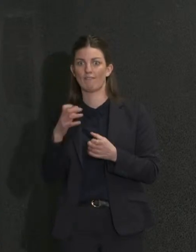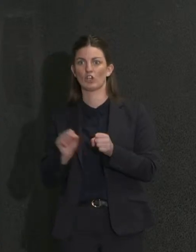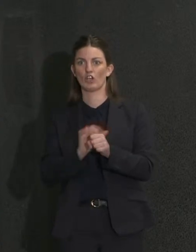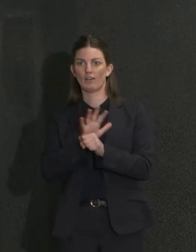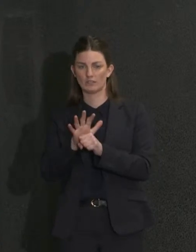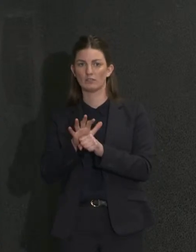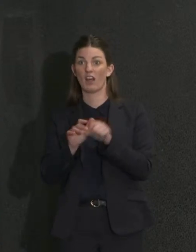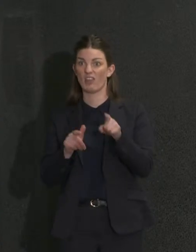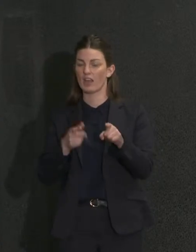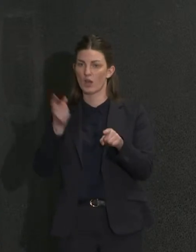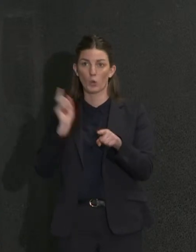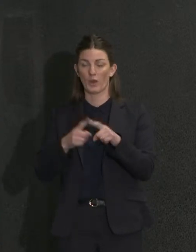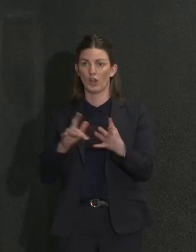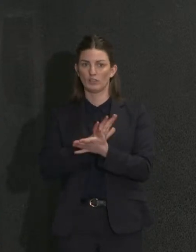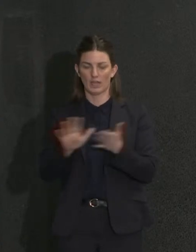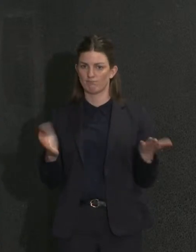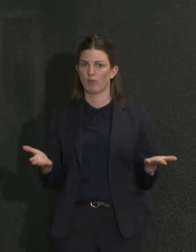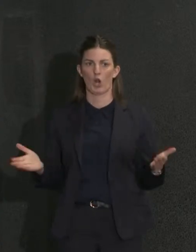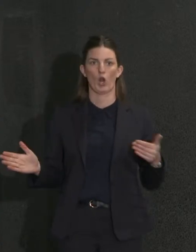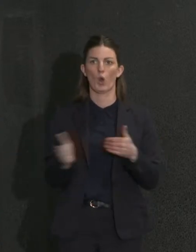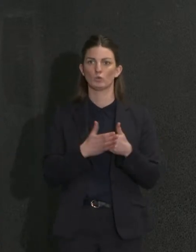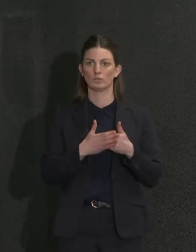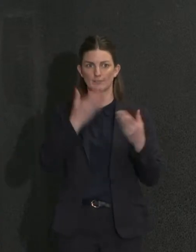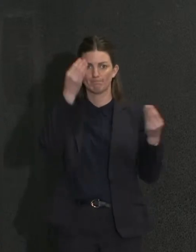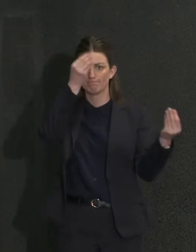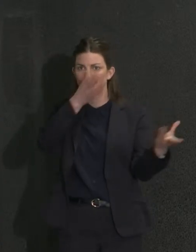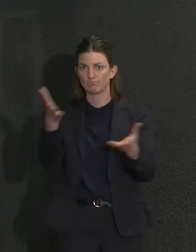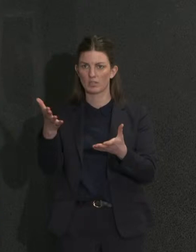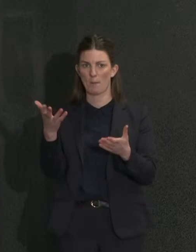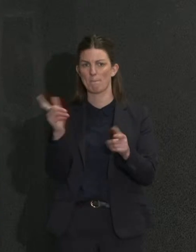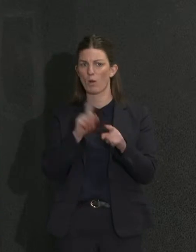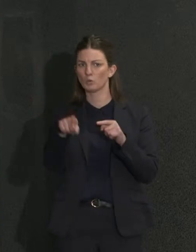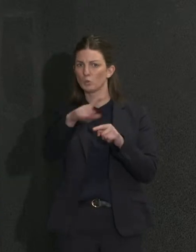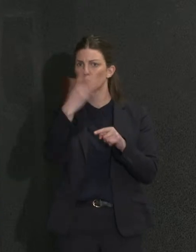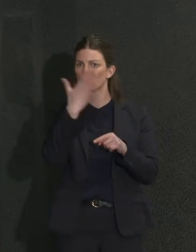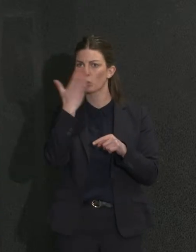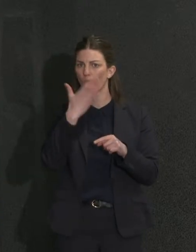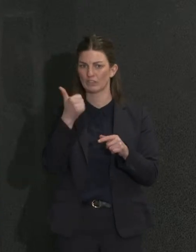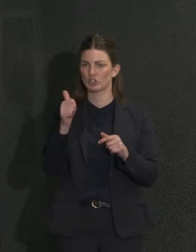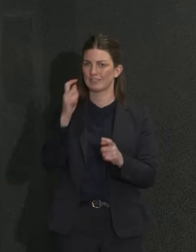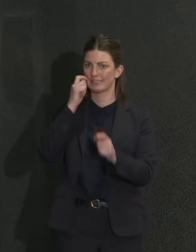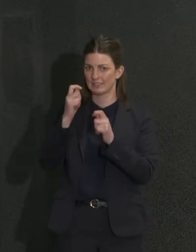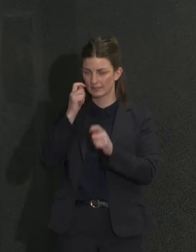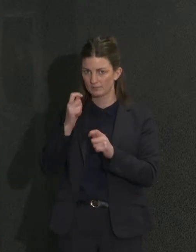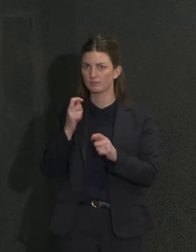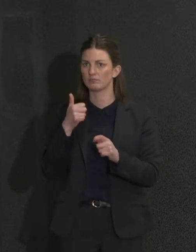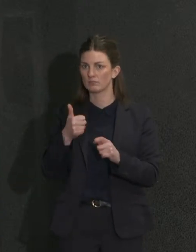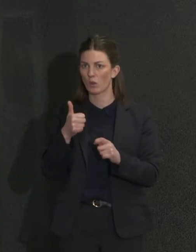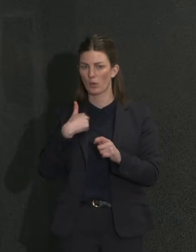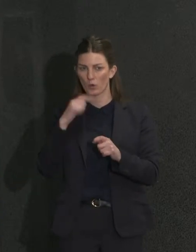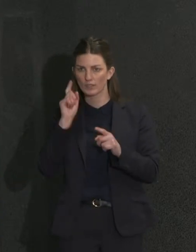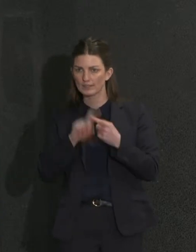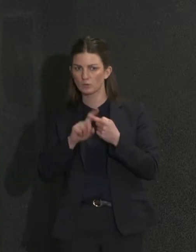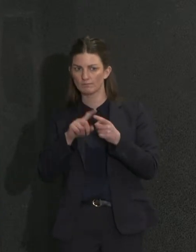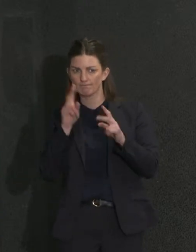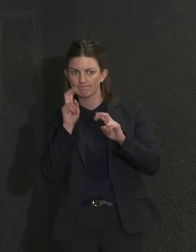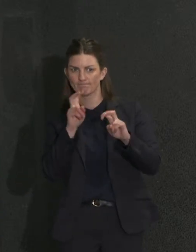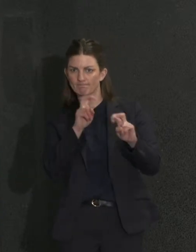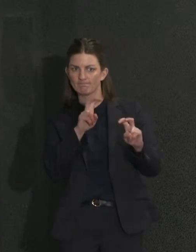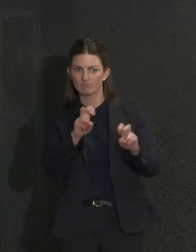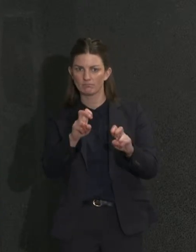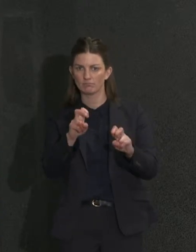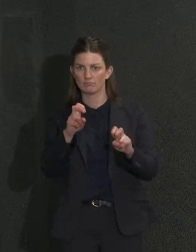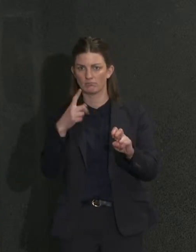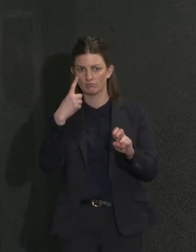actions. They closed on Thursday. A lot of the school community have got tested already. We will continue to test that school community to see if we can establish any